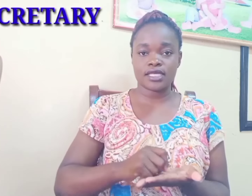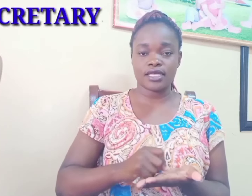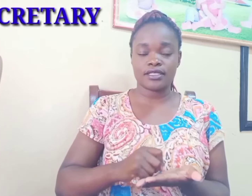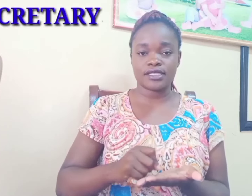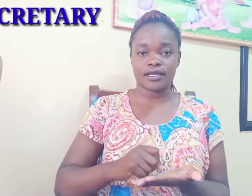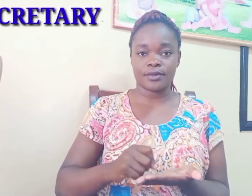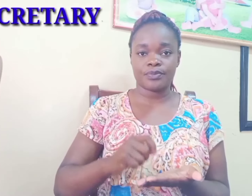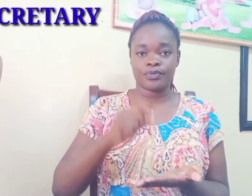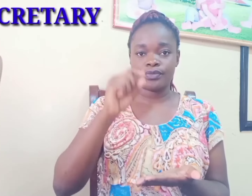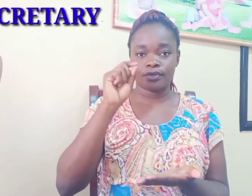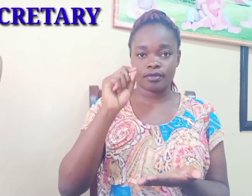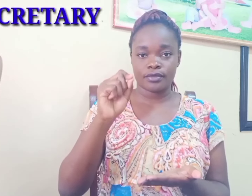secretary,